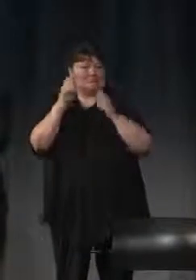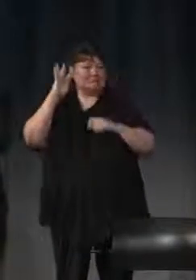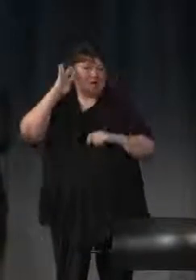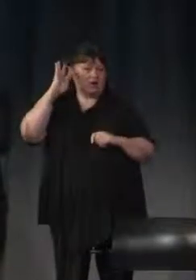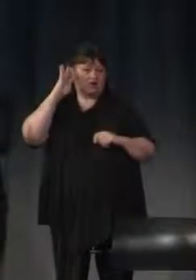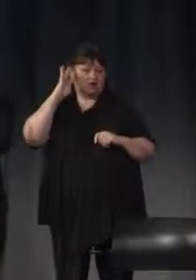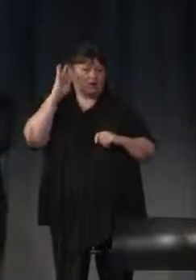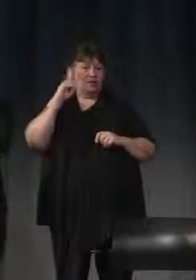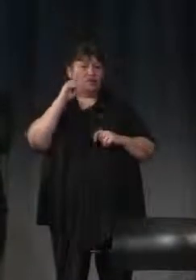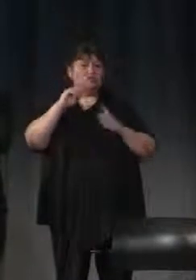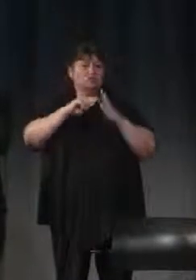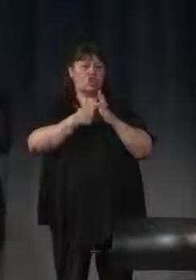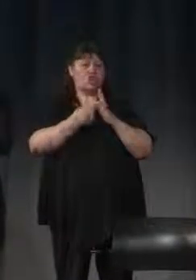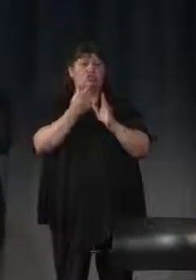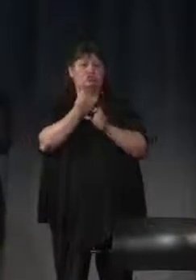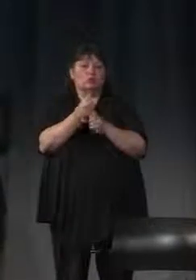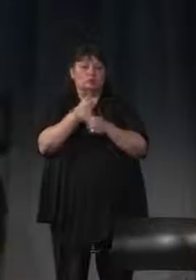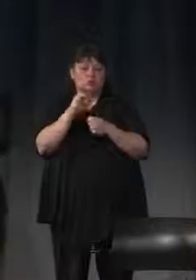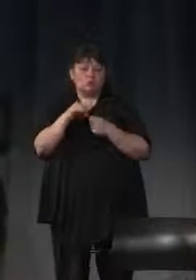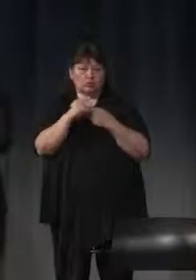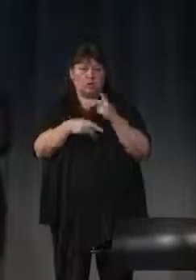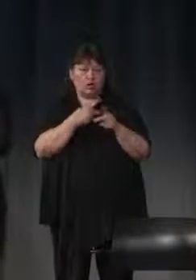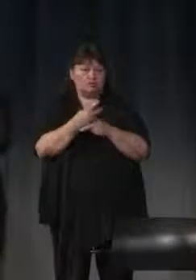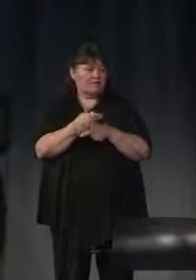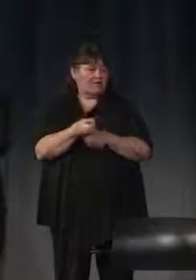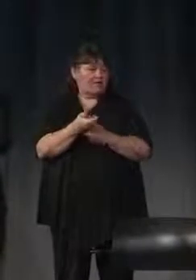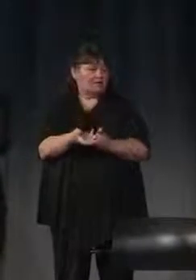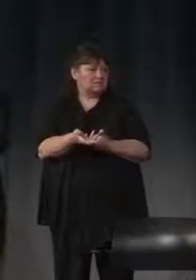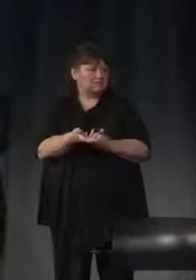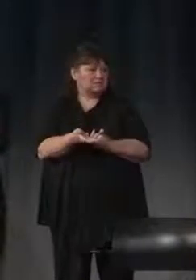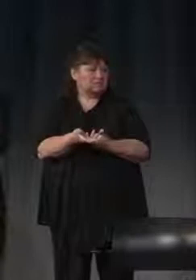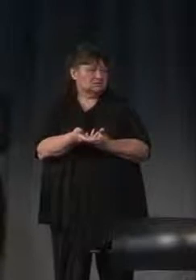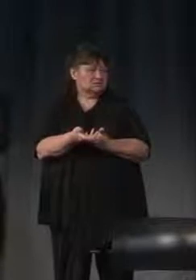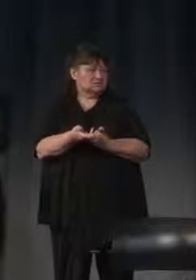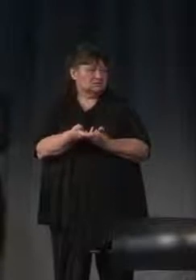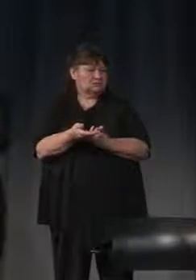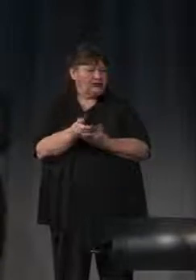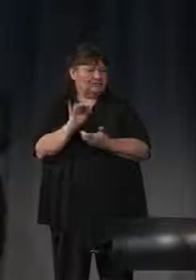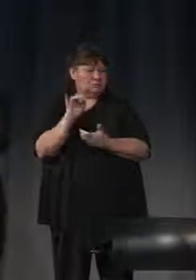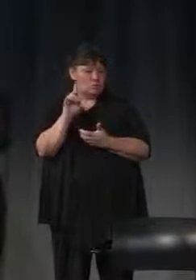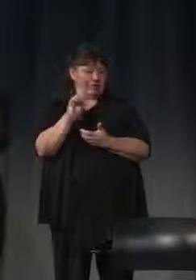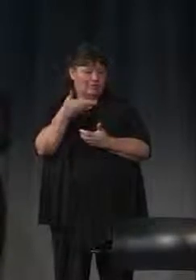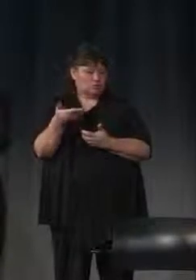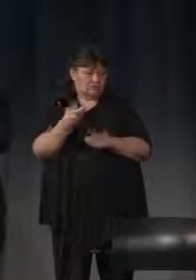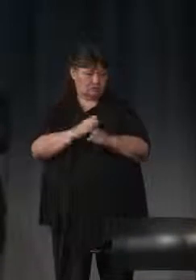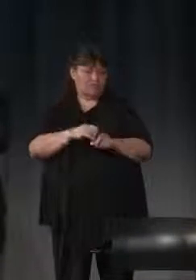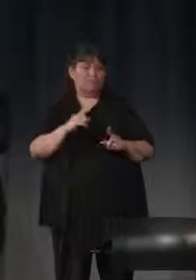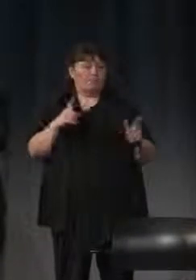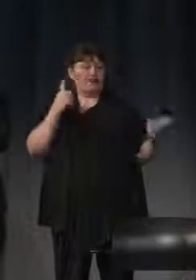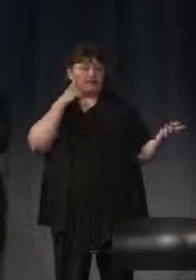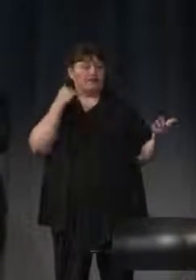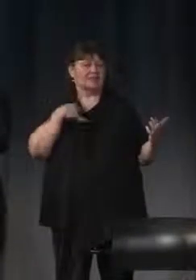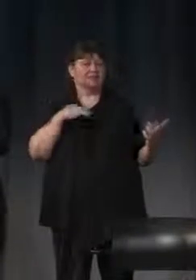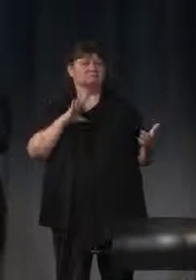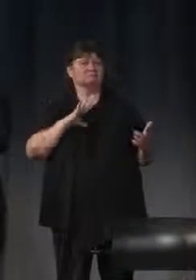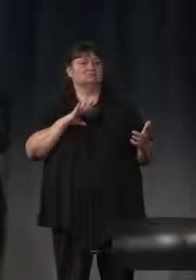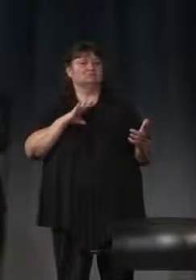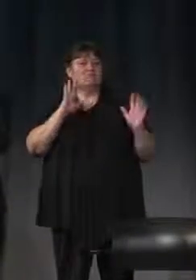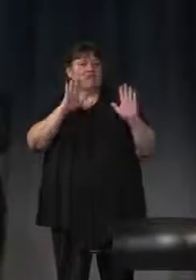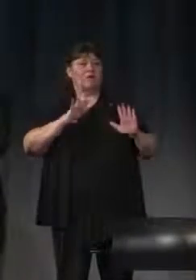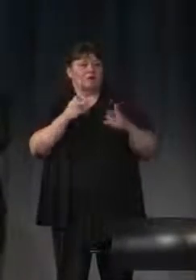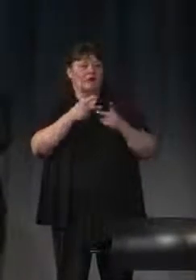that it will start to produce these kinds of effects where we can't recognize where things come from? So I think that that's a wonderful place